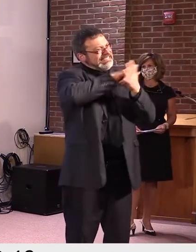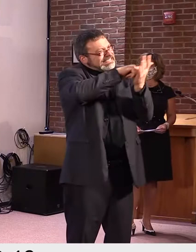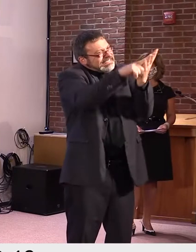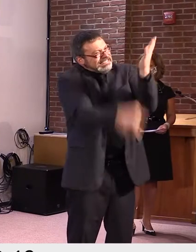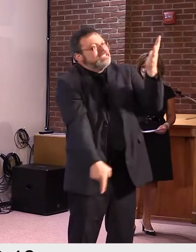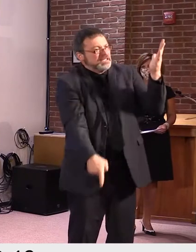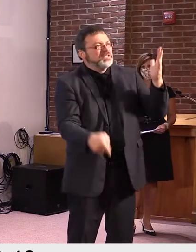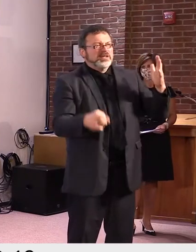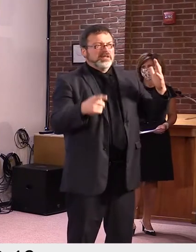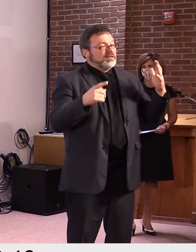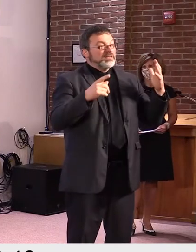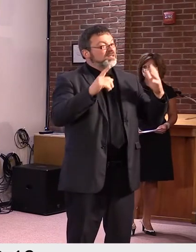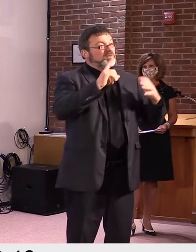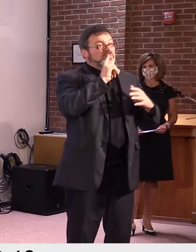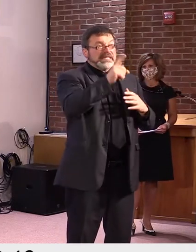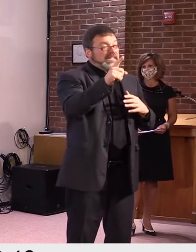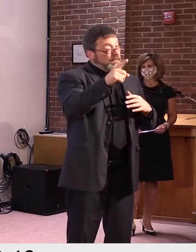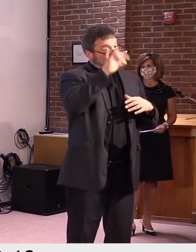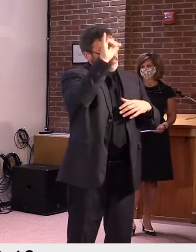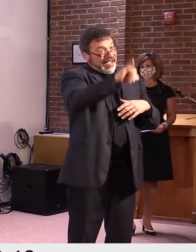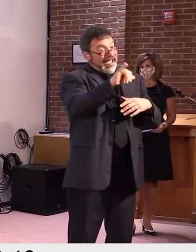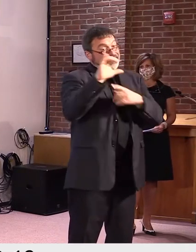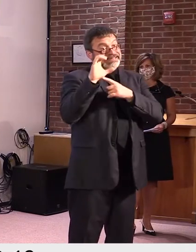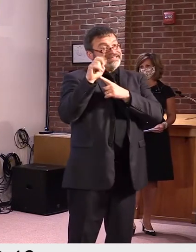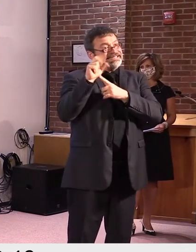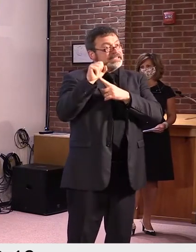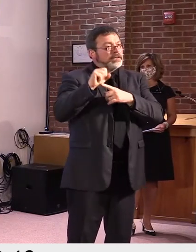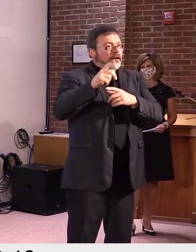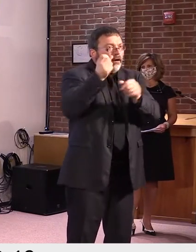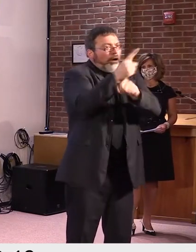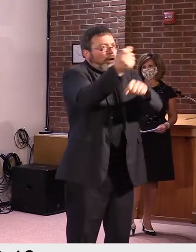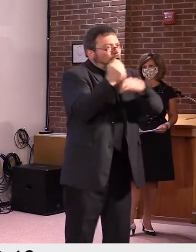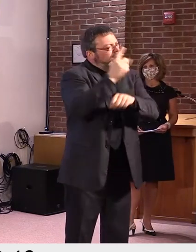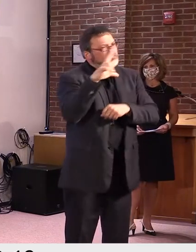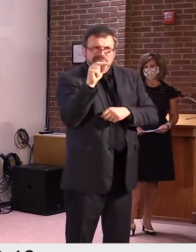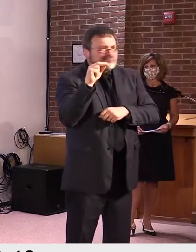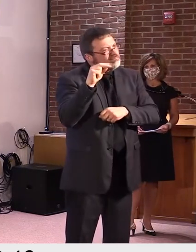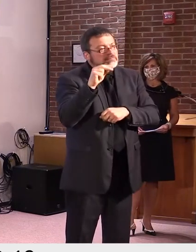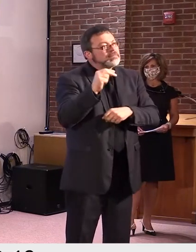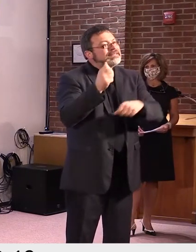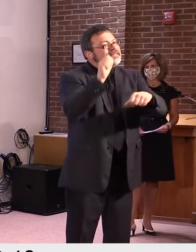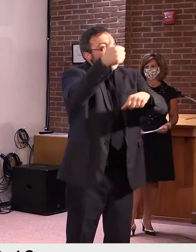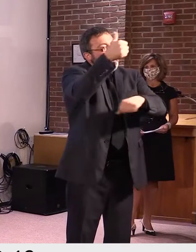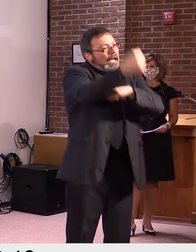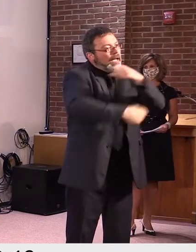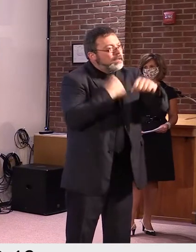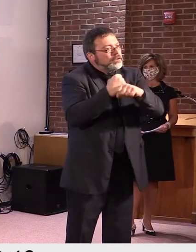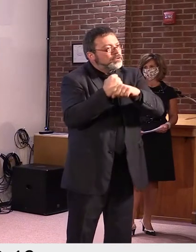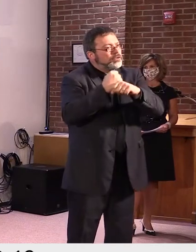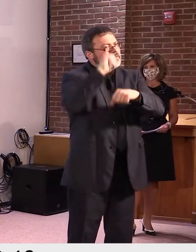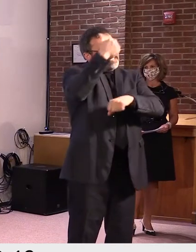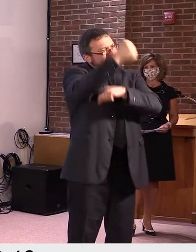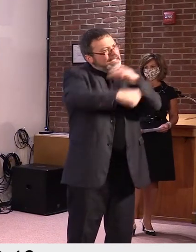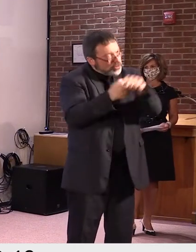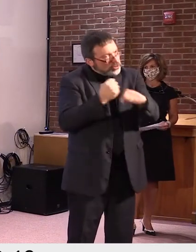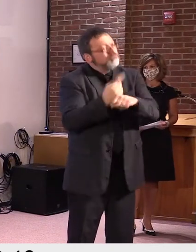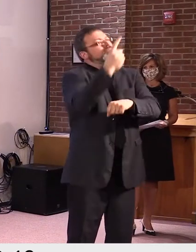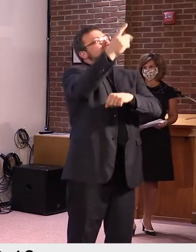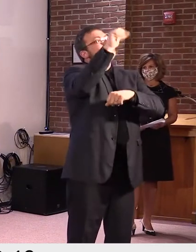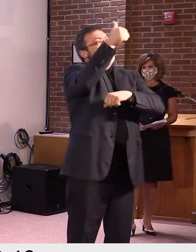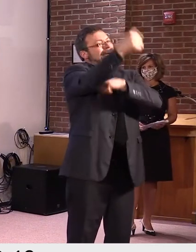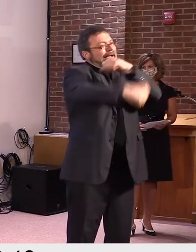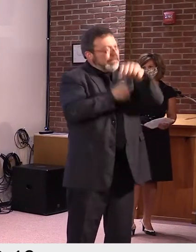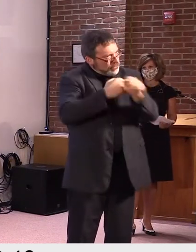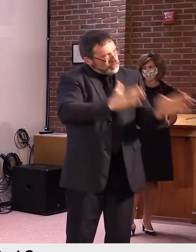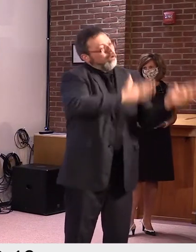everybody please be counted in Vermont. And with that, we again want to make sure that people can take just a small moment, because